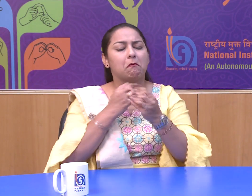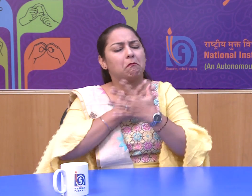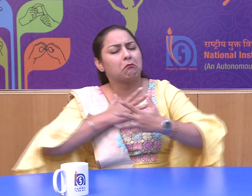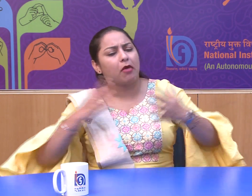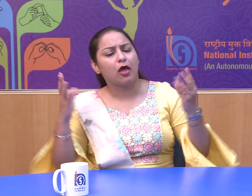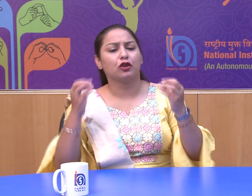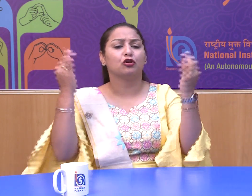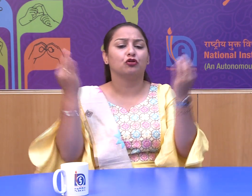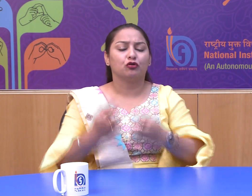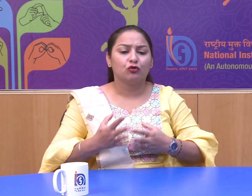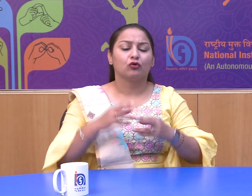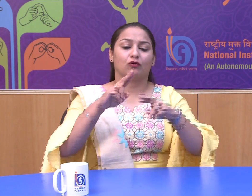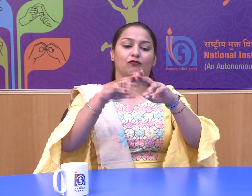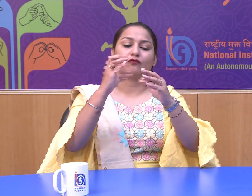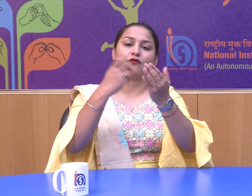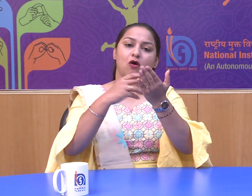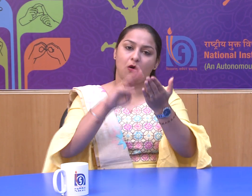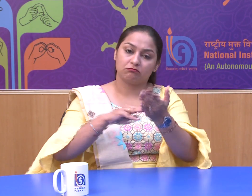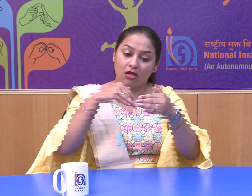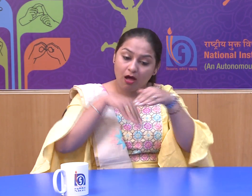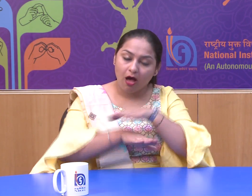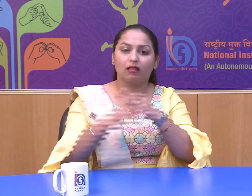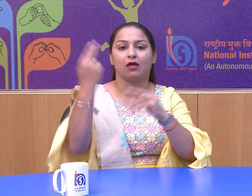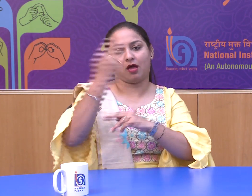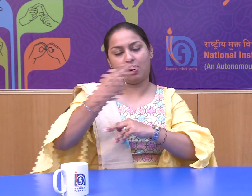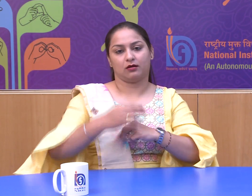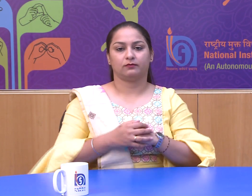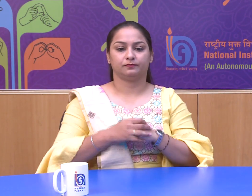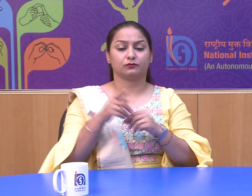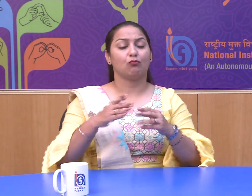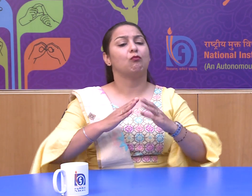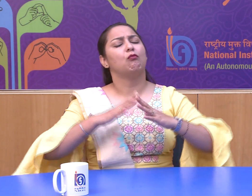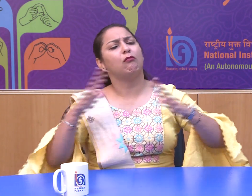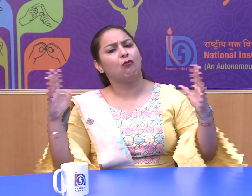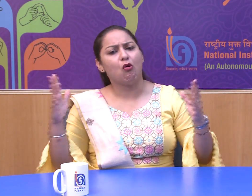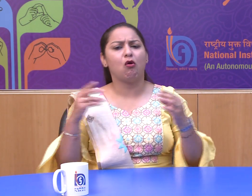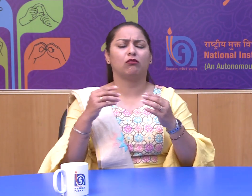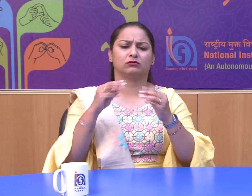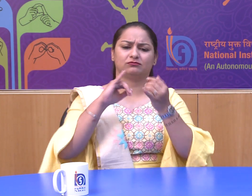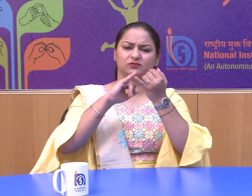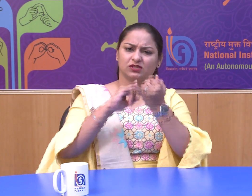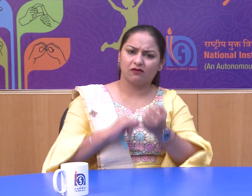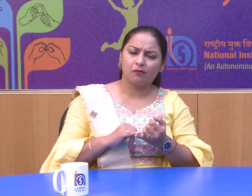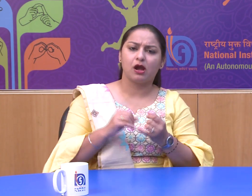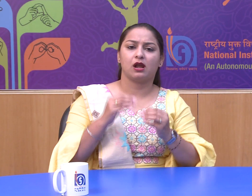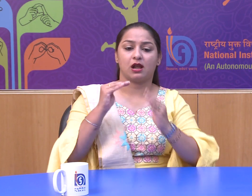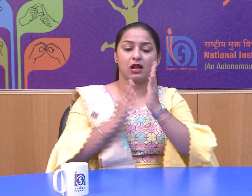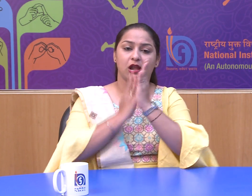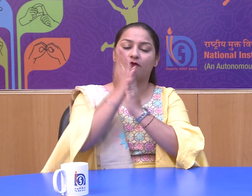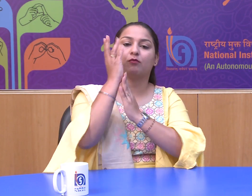in Indian art. The most significant development was the growth of